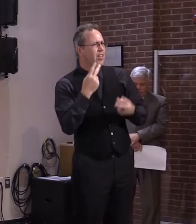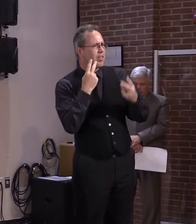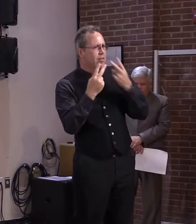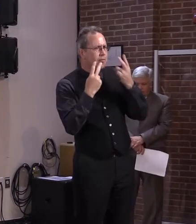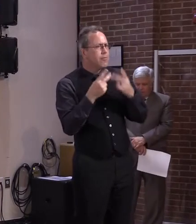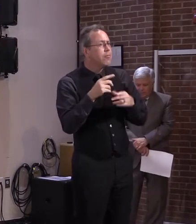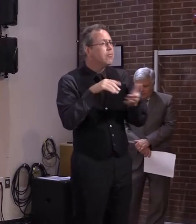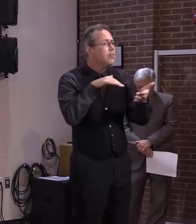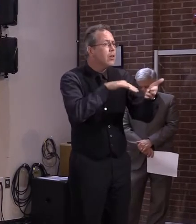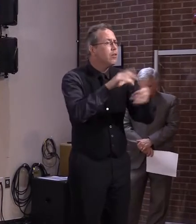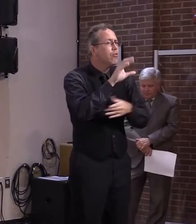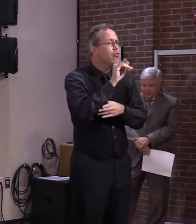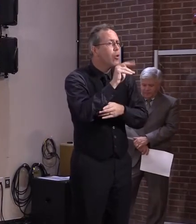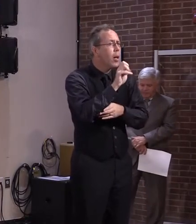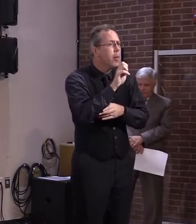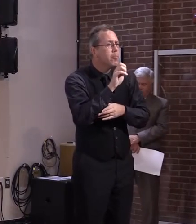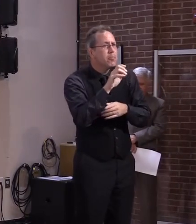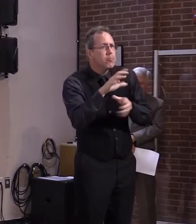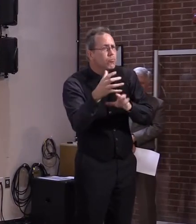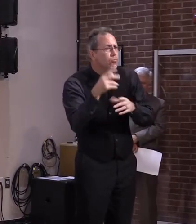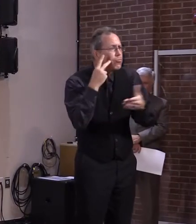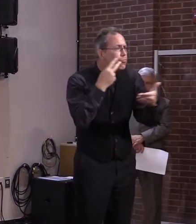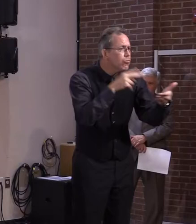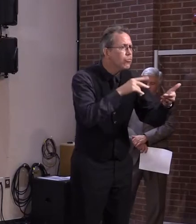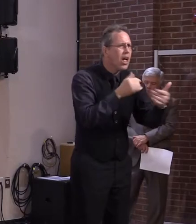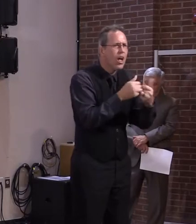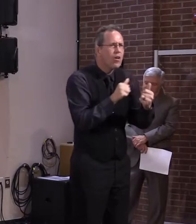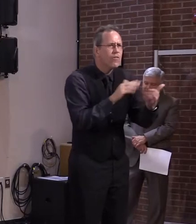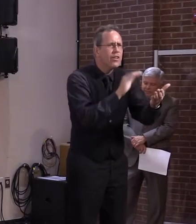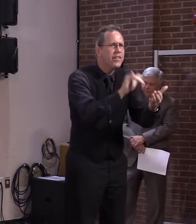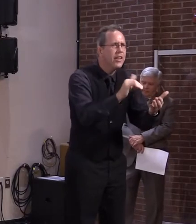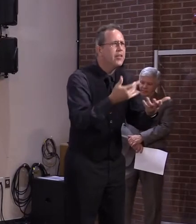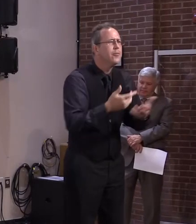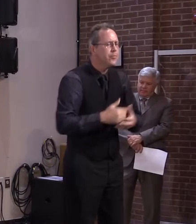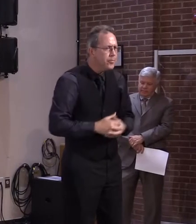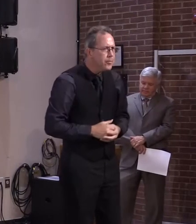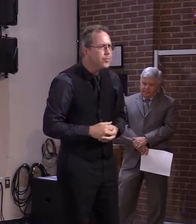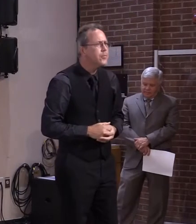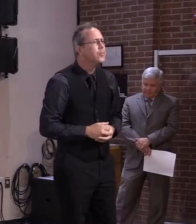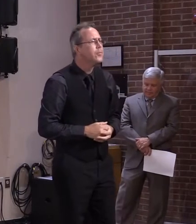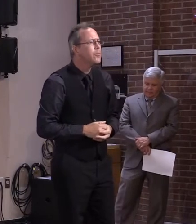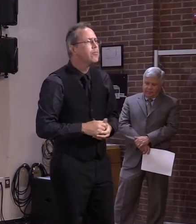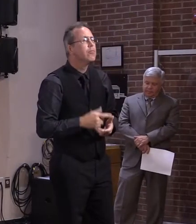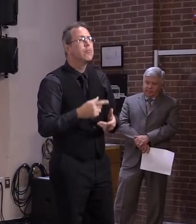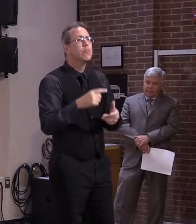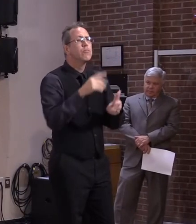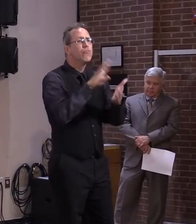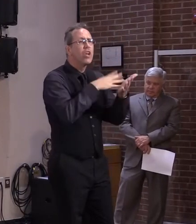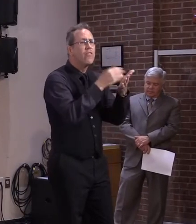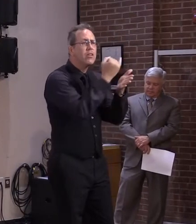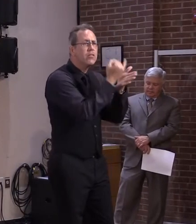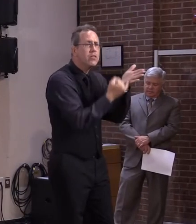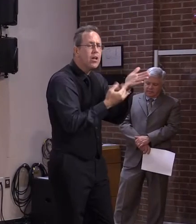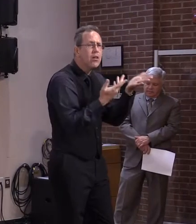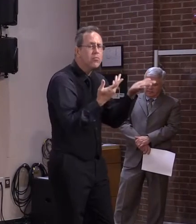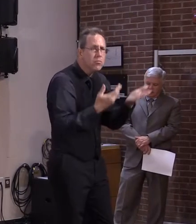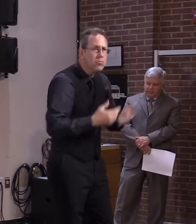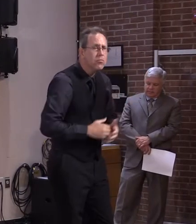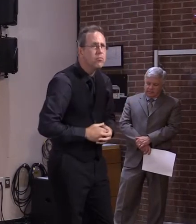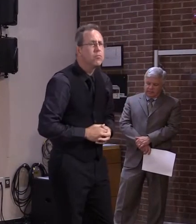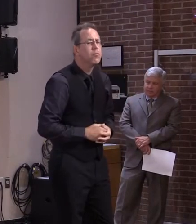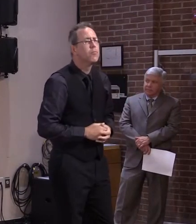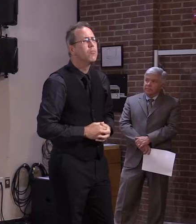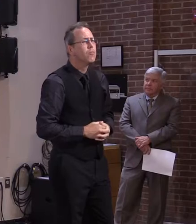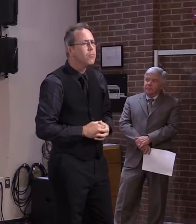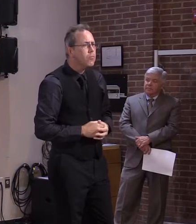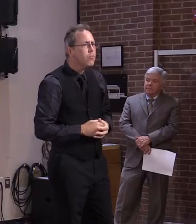on their graphic design and music projects. I also stopped in to thank the school nurses. The nurses there serve both the tech center and the high